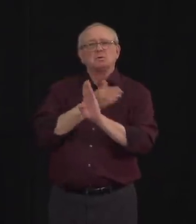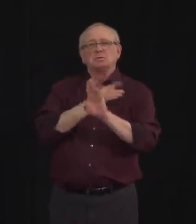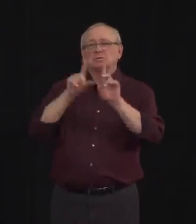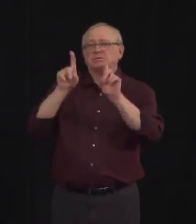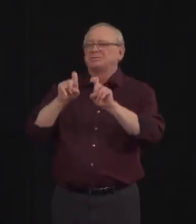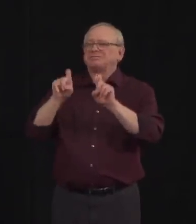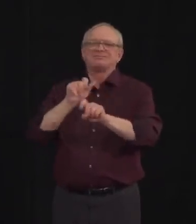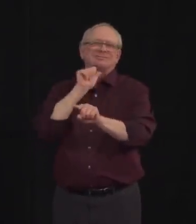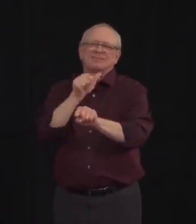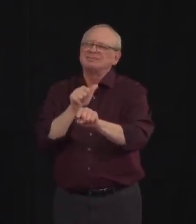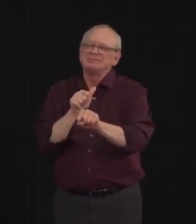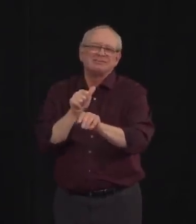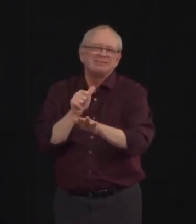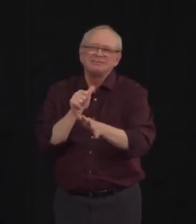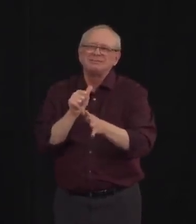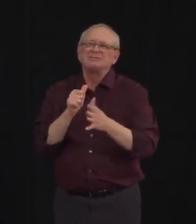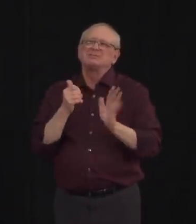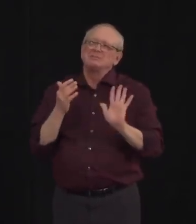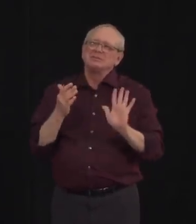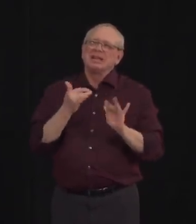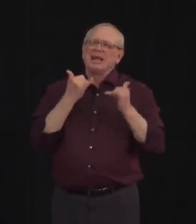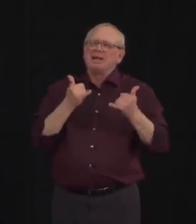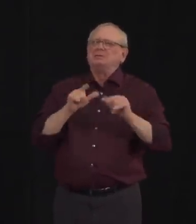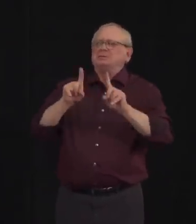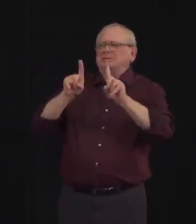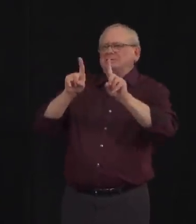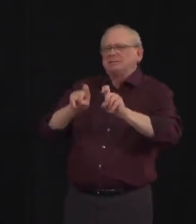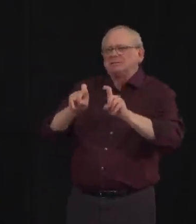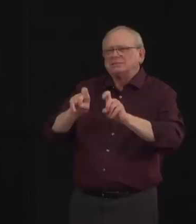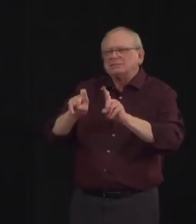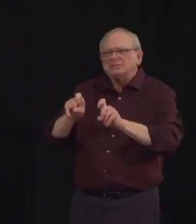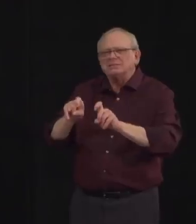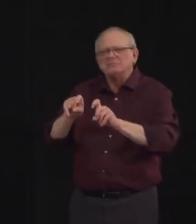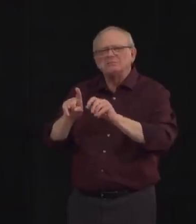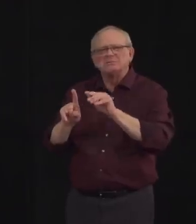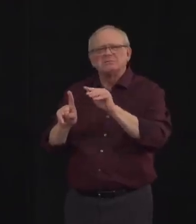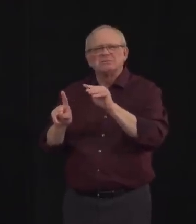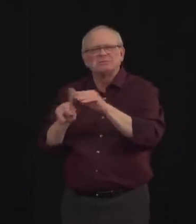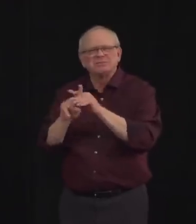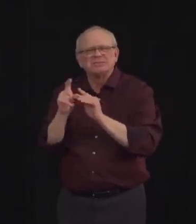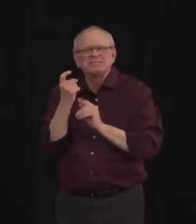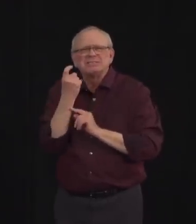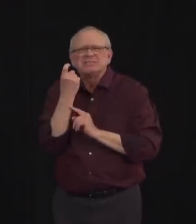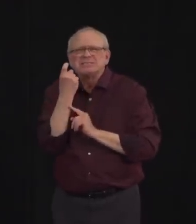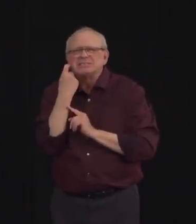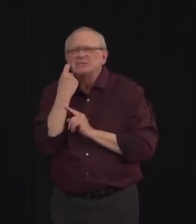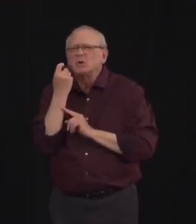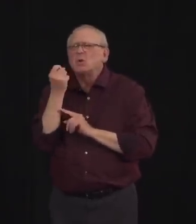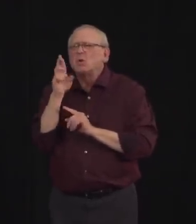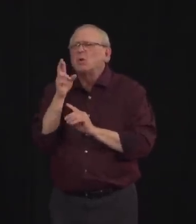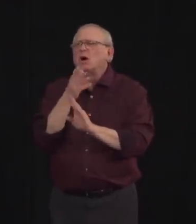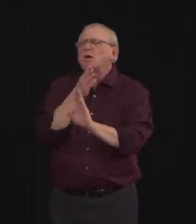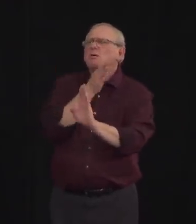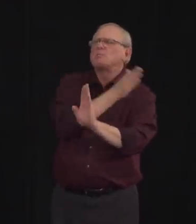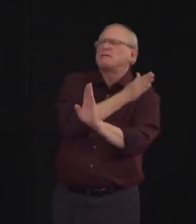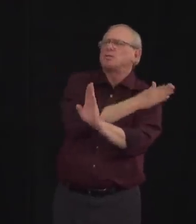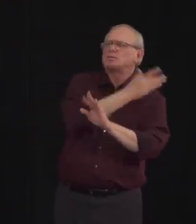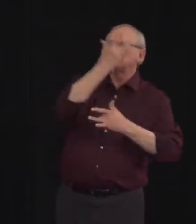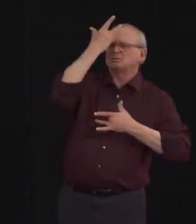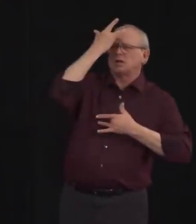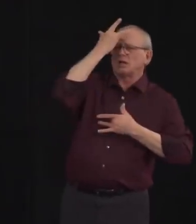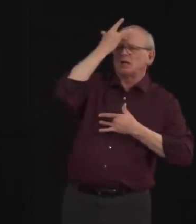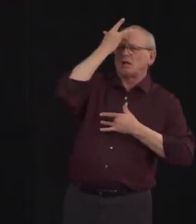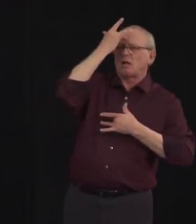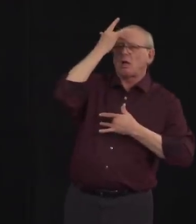precautionary way, so it is not clear whether this is a new infection with the virus or shedding from a previous mild infection that was not